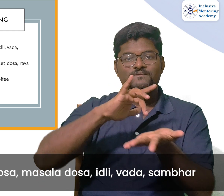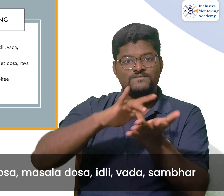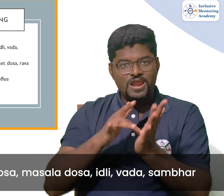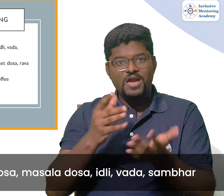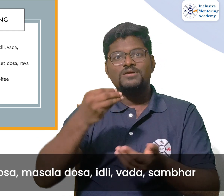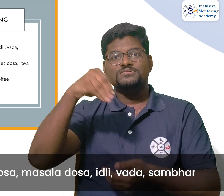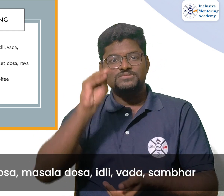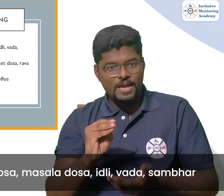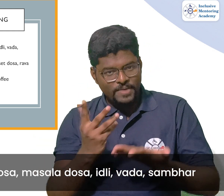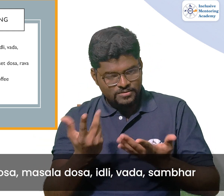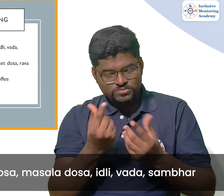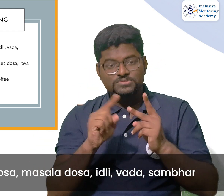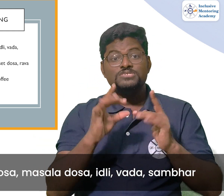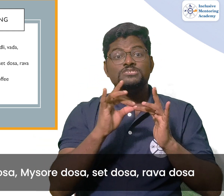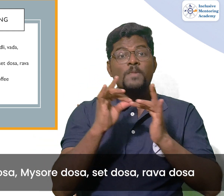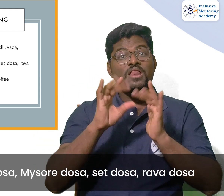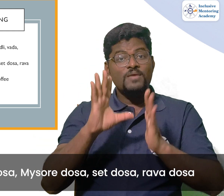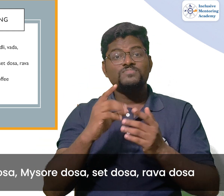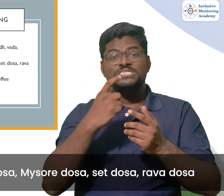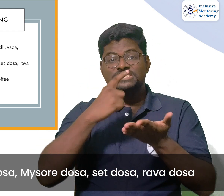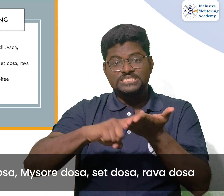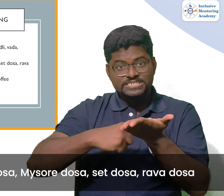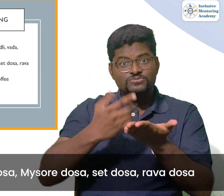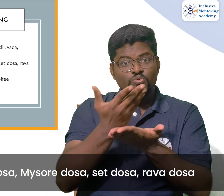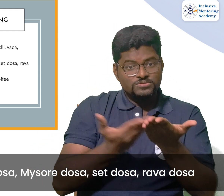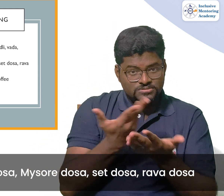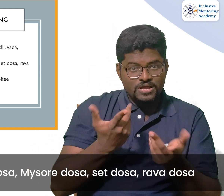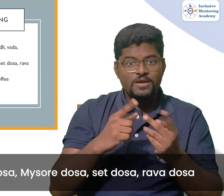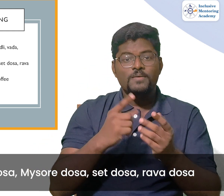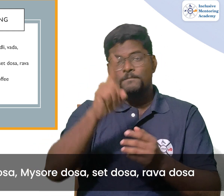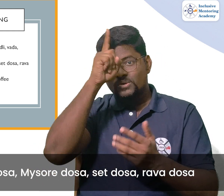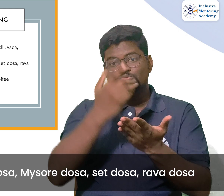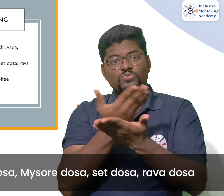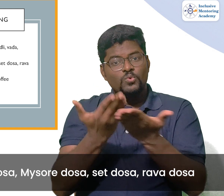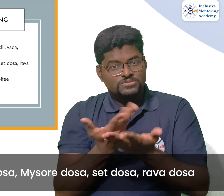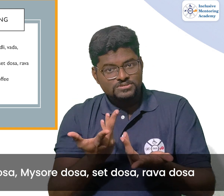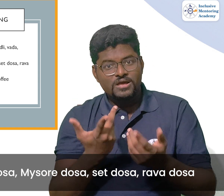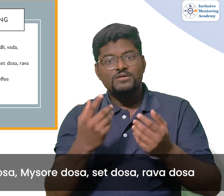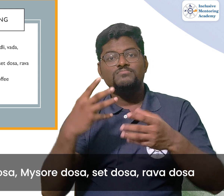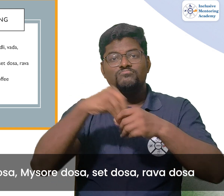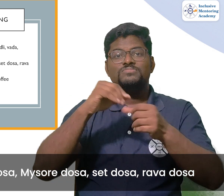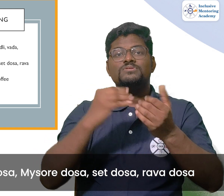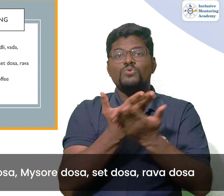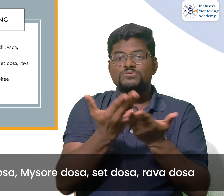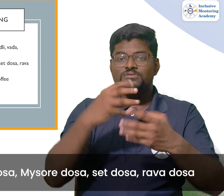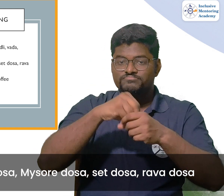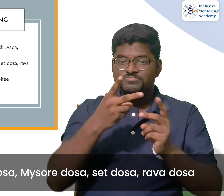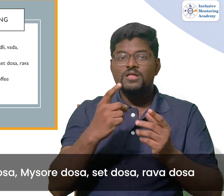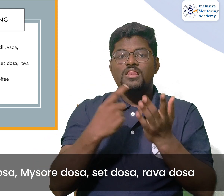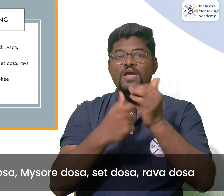idli, vada, sambar. Specials, cheese dosa, Mysore dosa, set